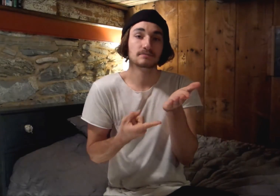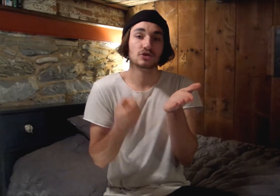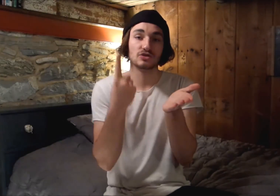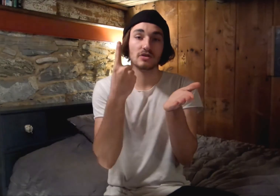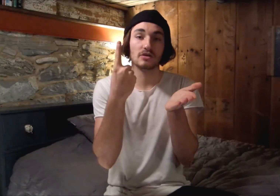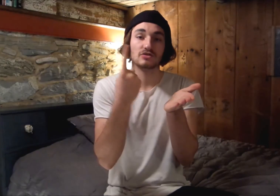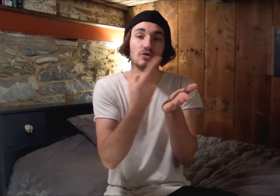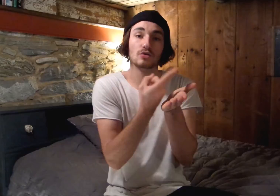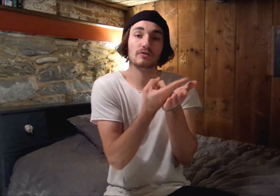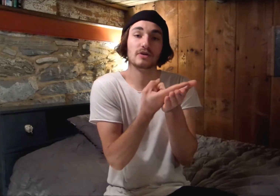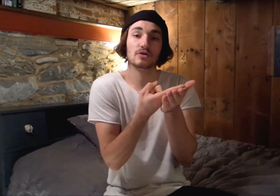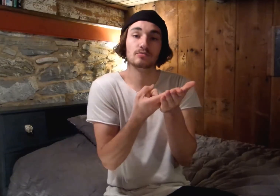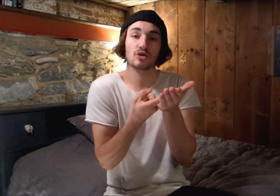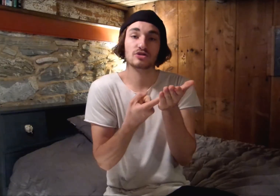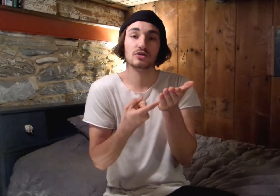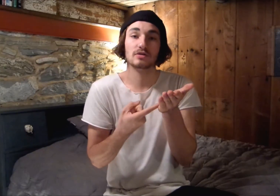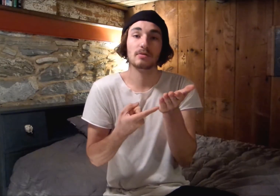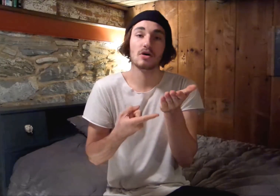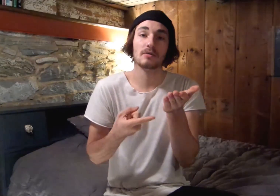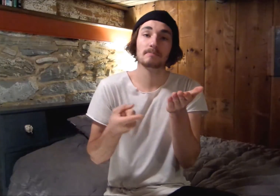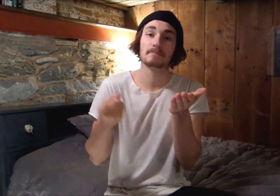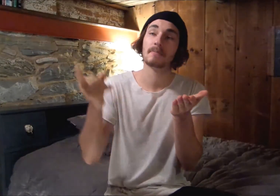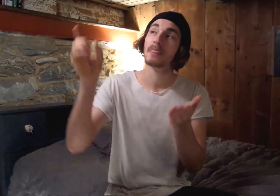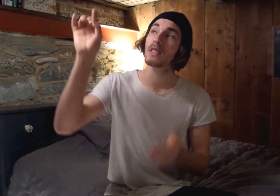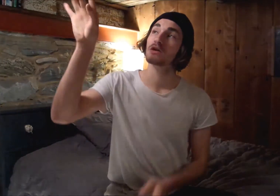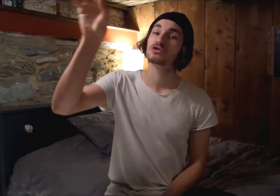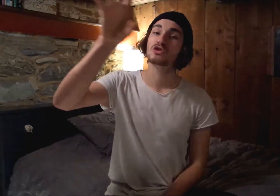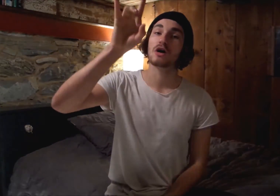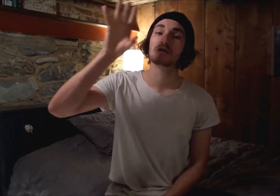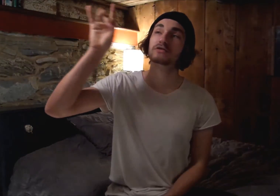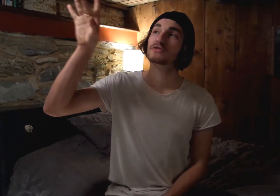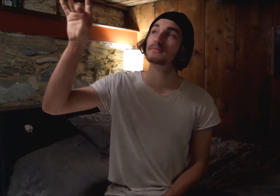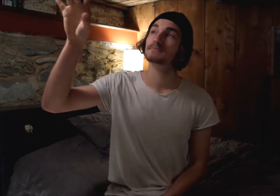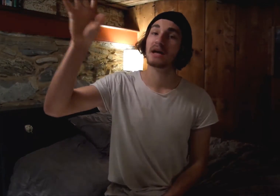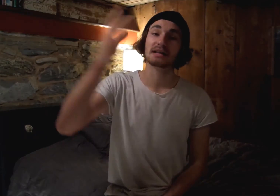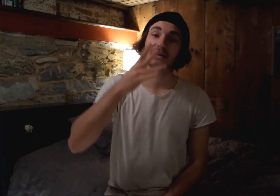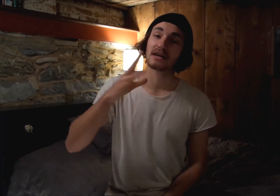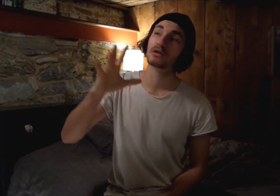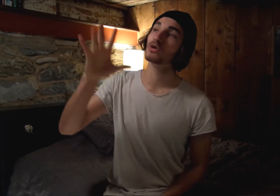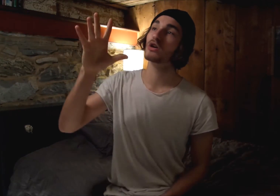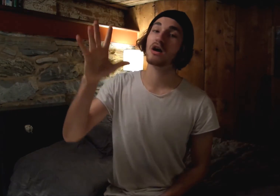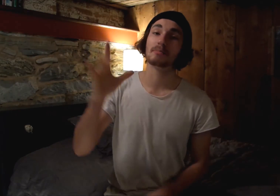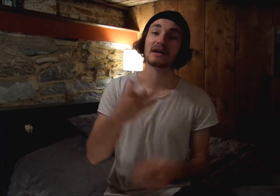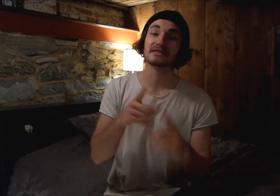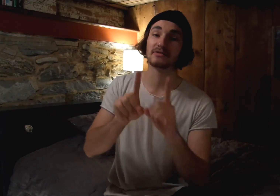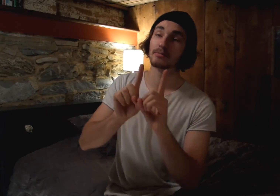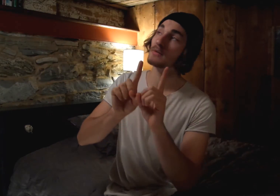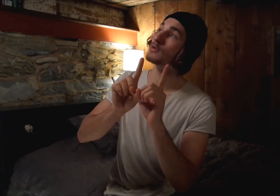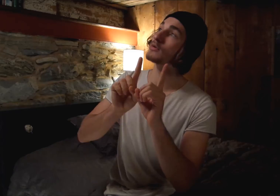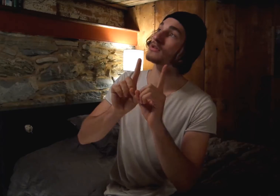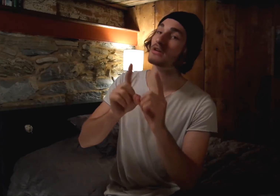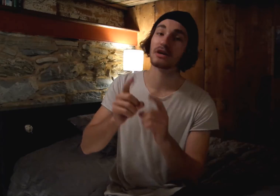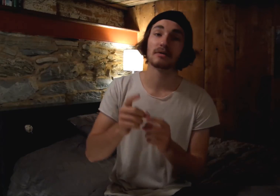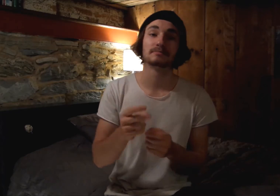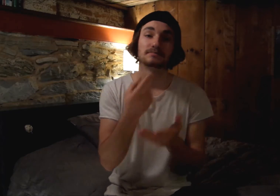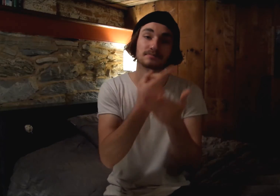just a solo finger brushing on the palm, stars. And then I kind of look up as if the people were looking up.